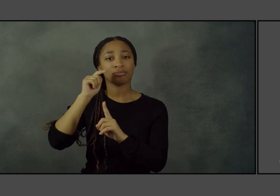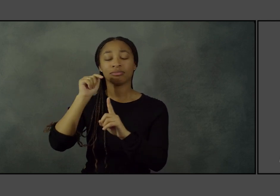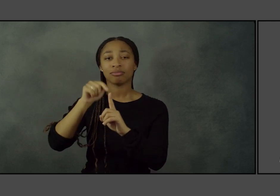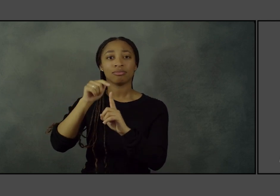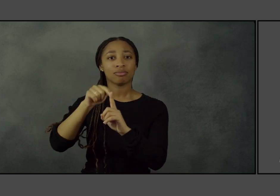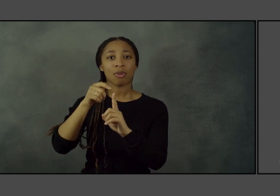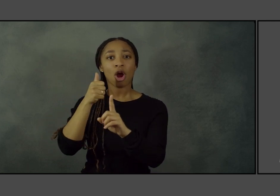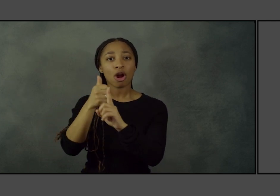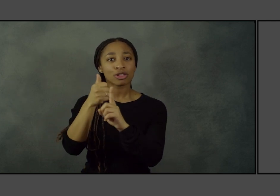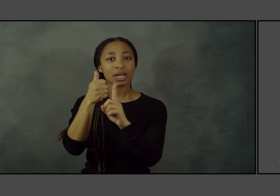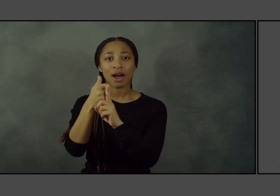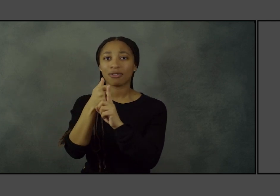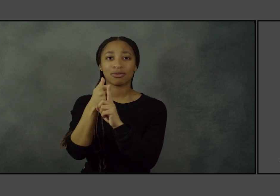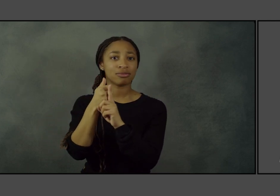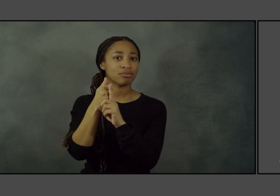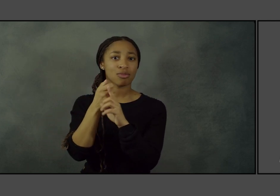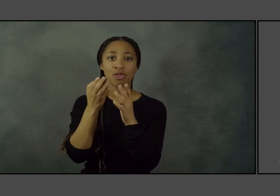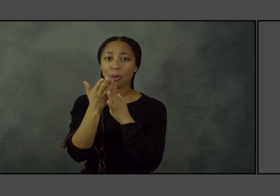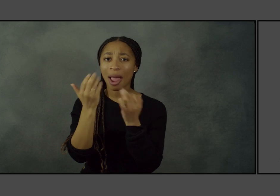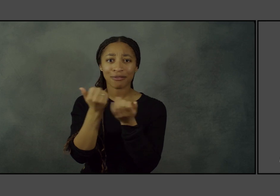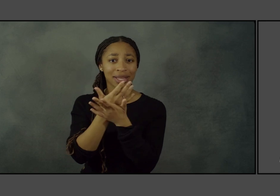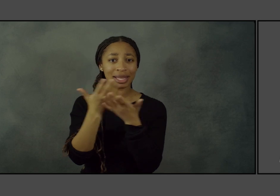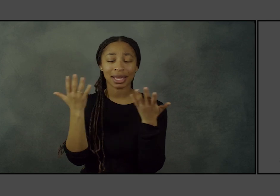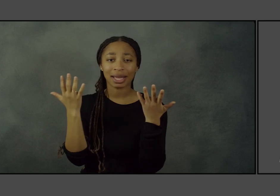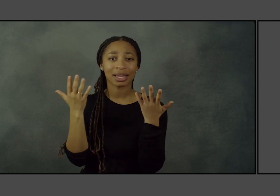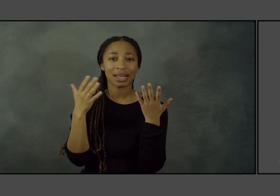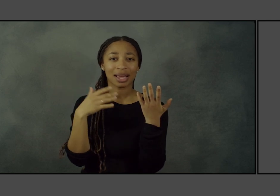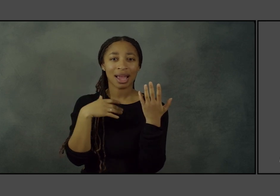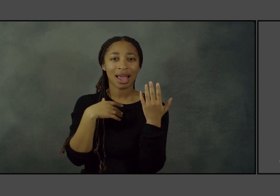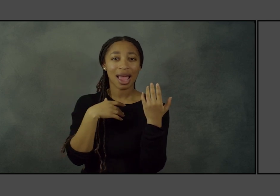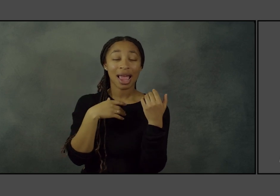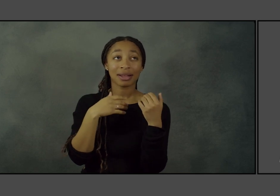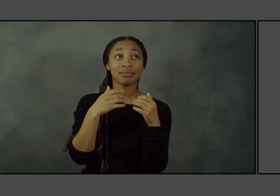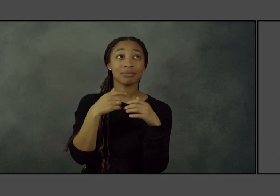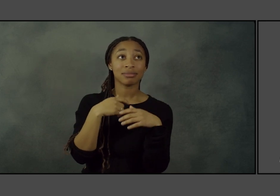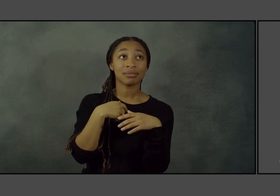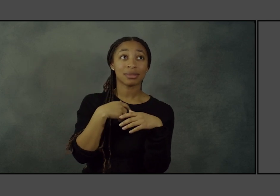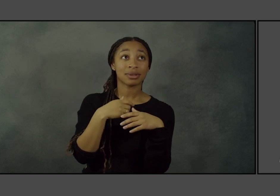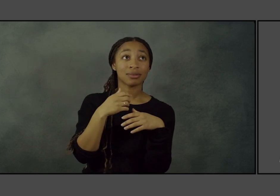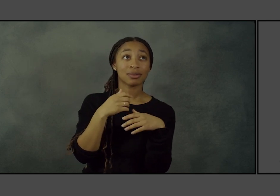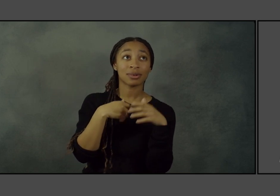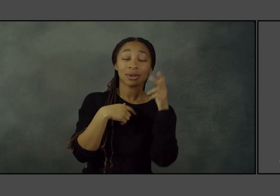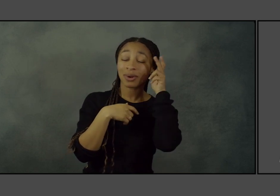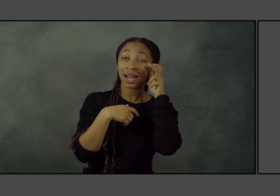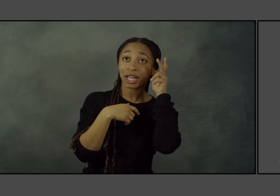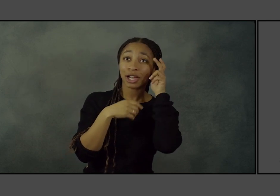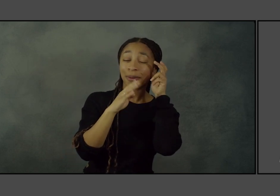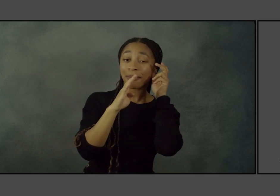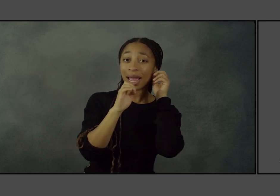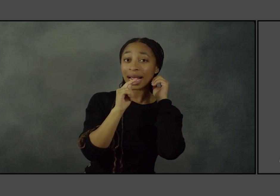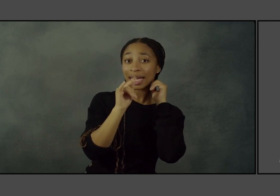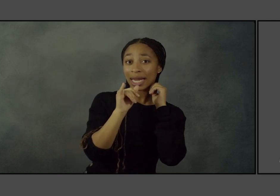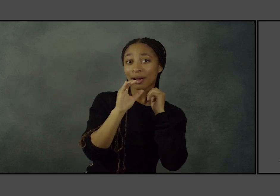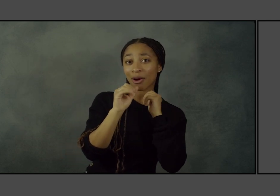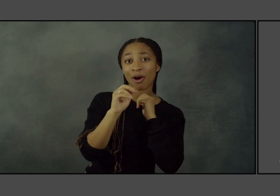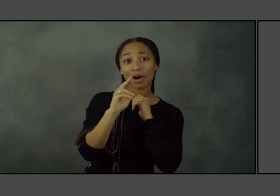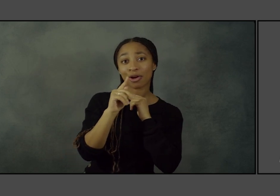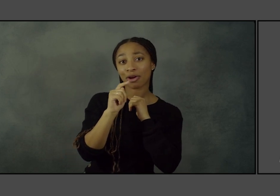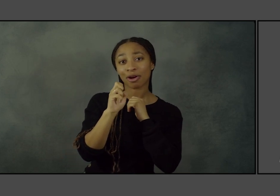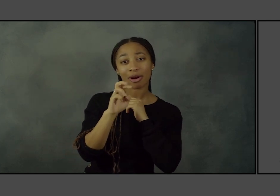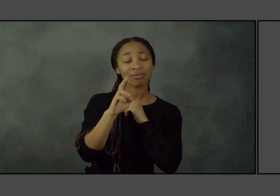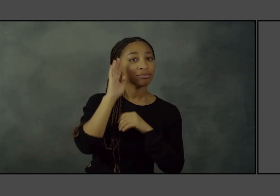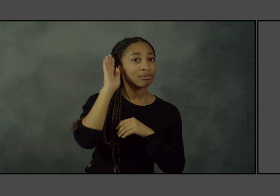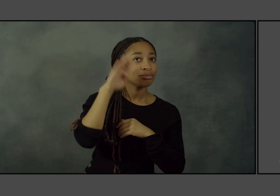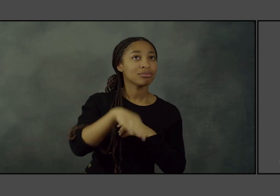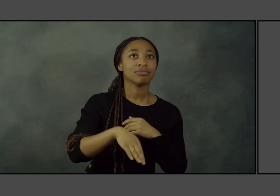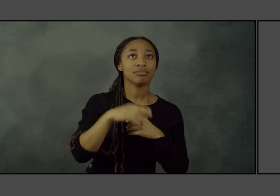to us when I listen to anything by Betty Carter, and when I listen to that album all the way through in particular, in the